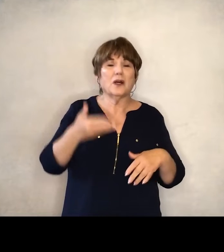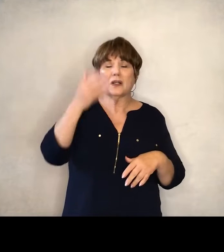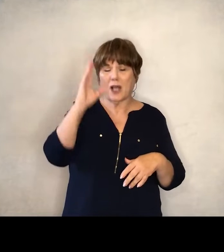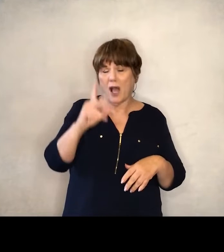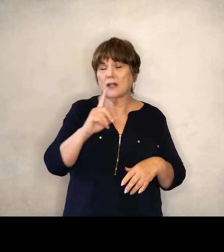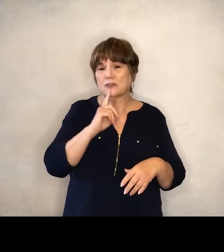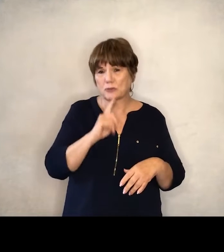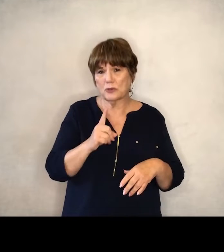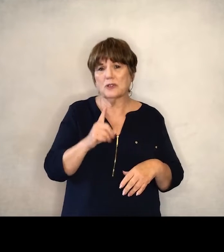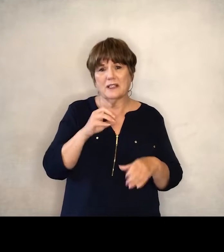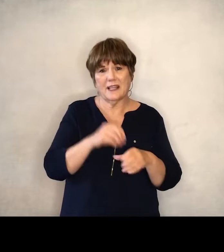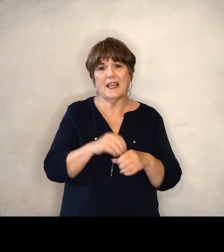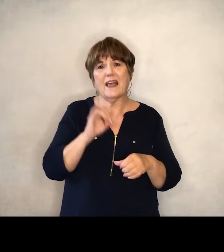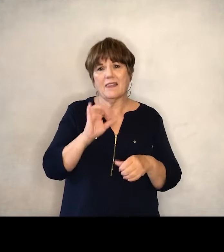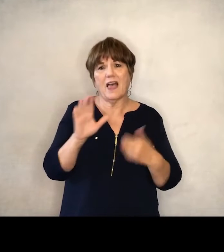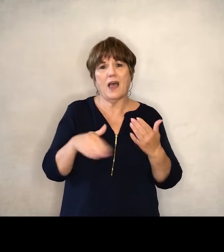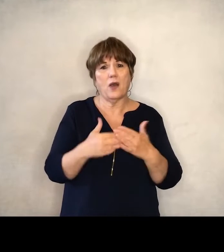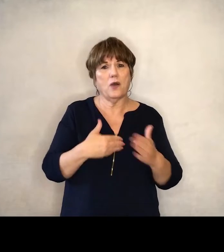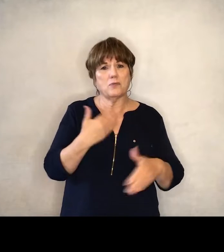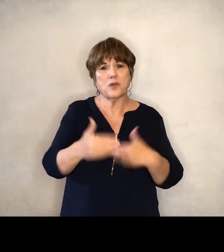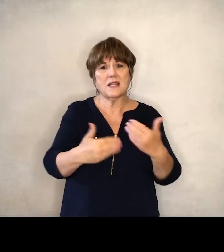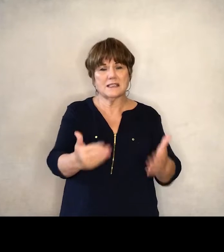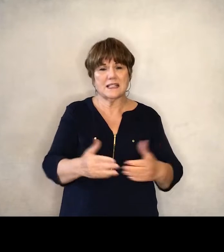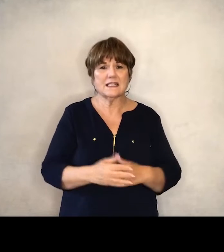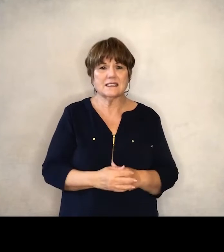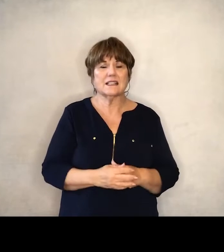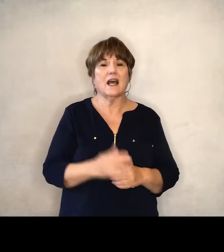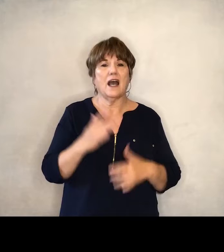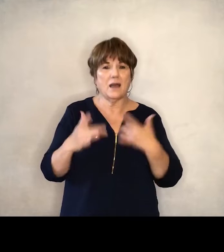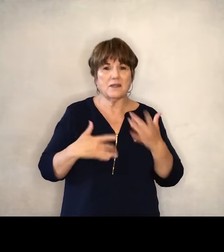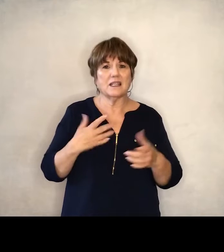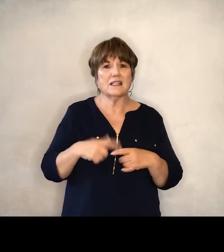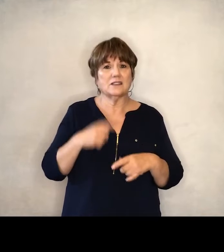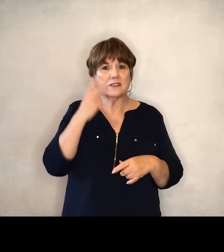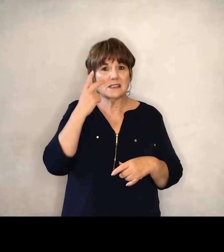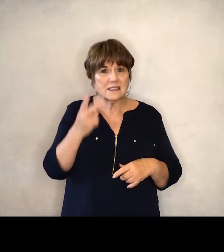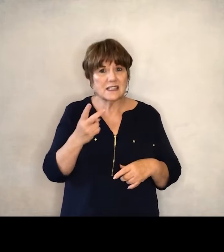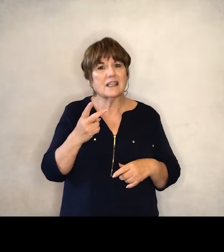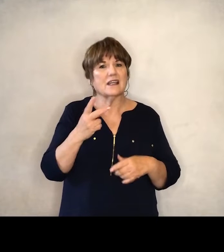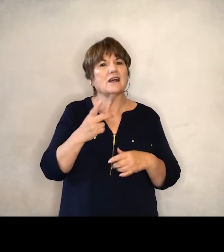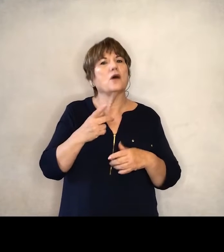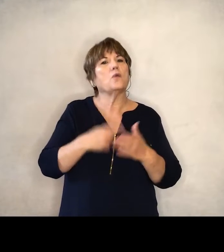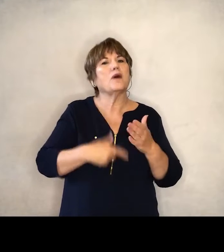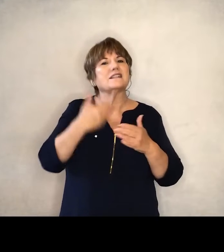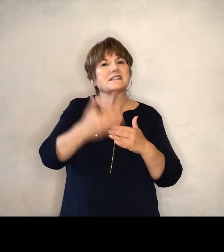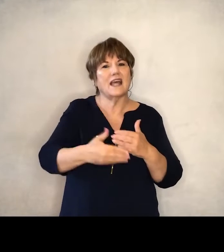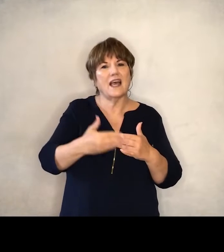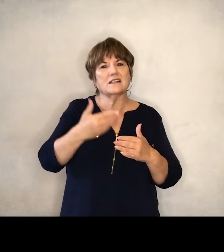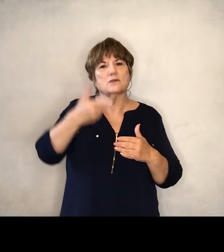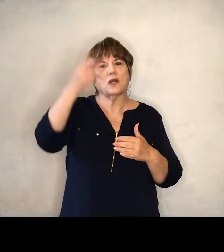that whole process, and I'm excited to see where he leads us next. So let's pray.